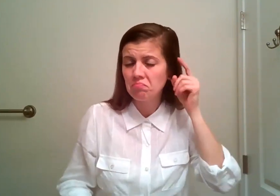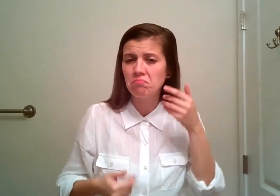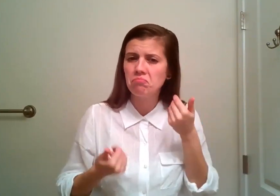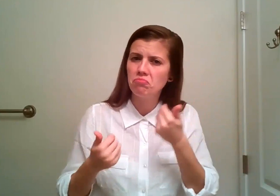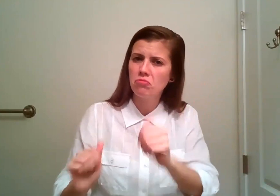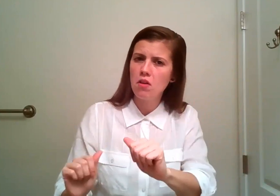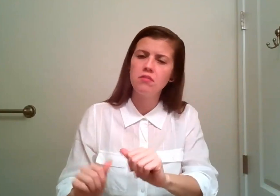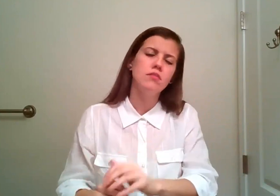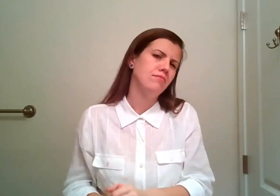eventually.